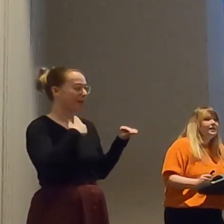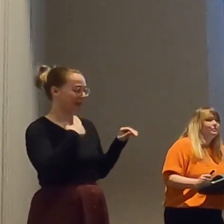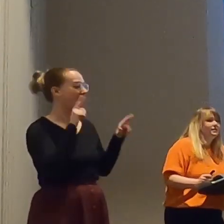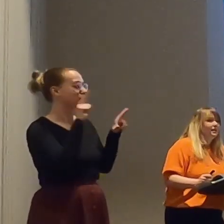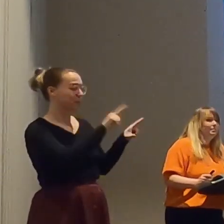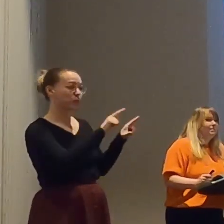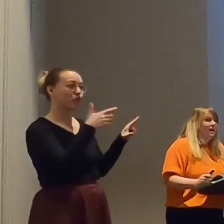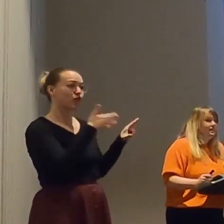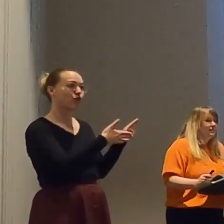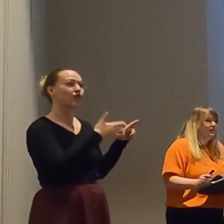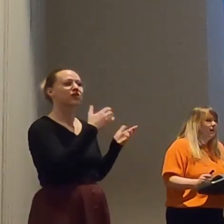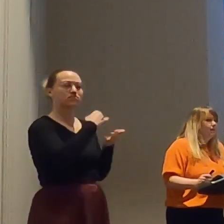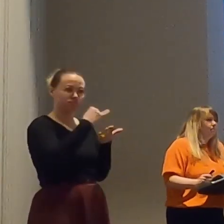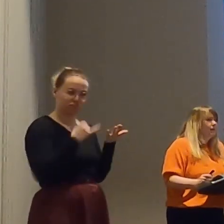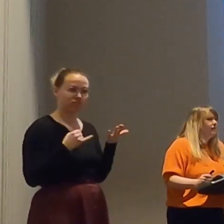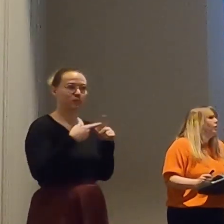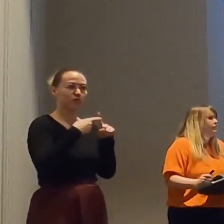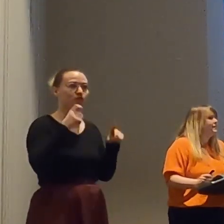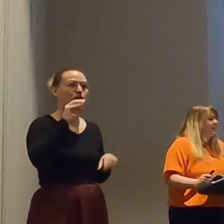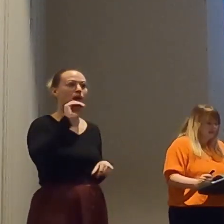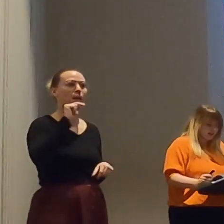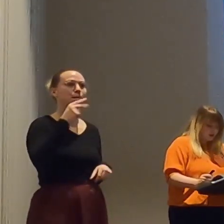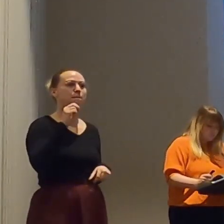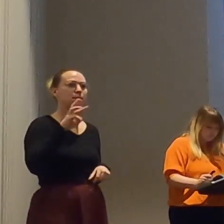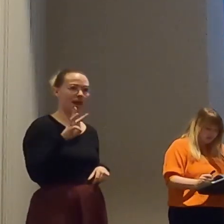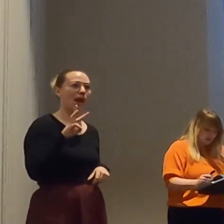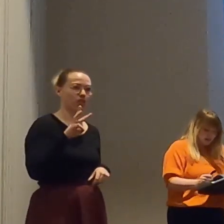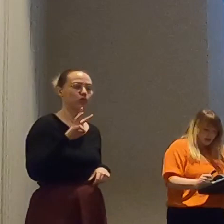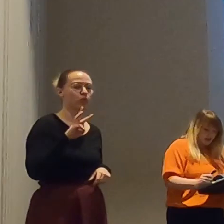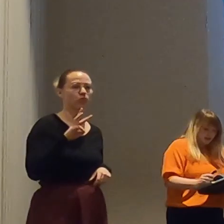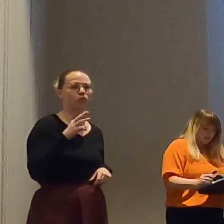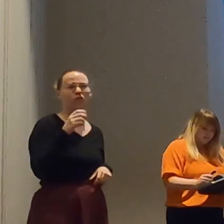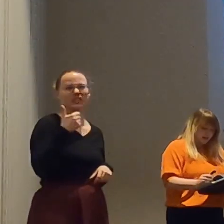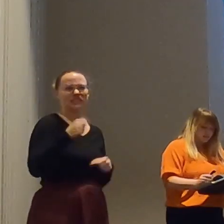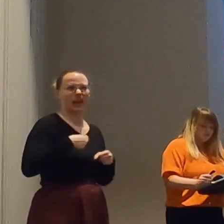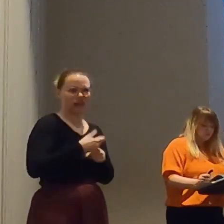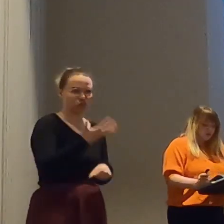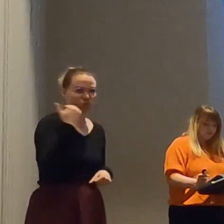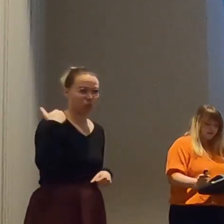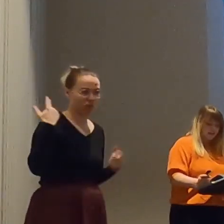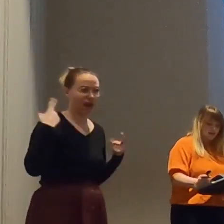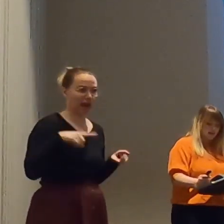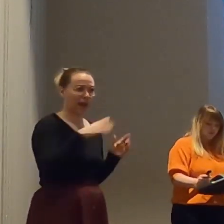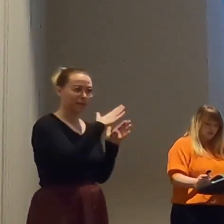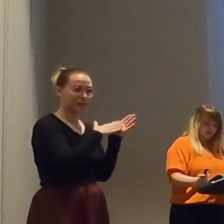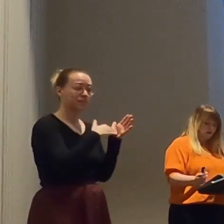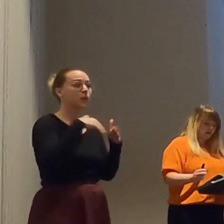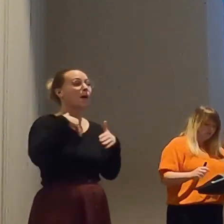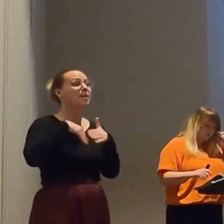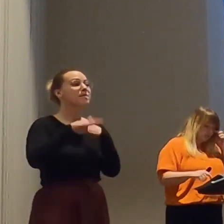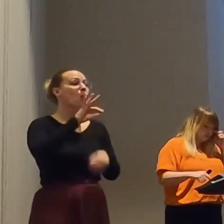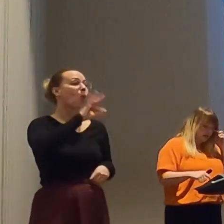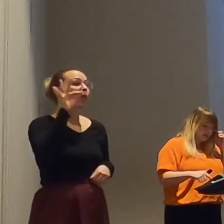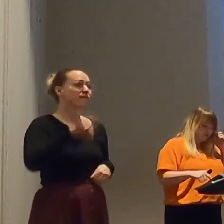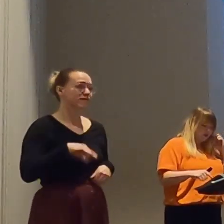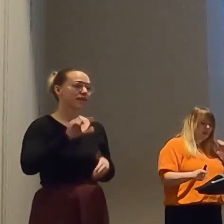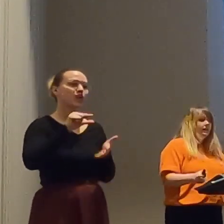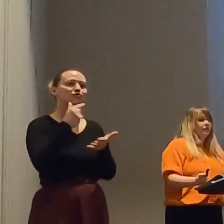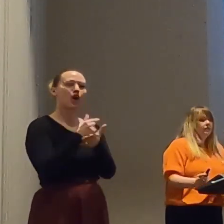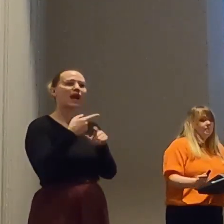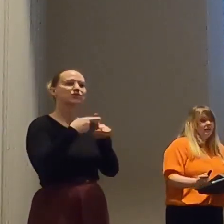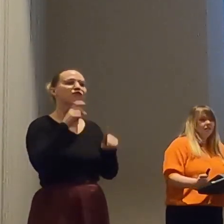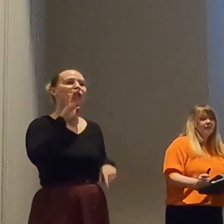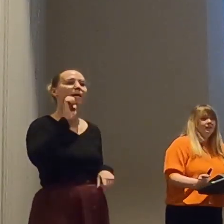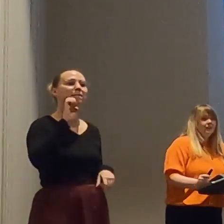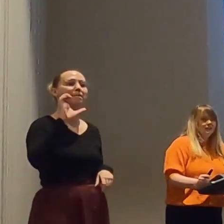Water that was done by Massey over a decade ago. Massey was born in Flint, and after graduating from Beecher High School,